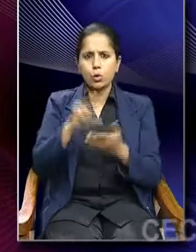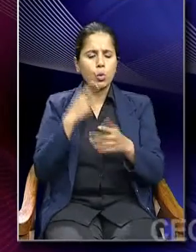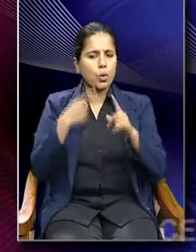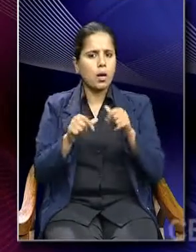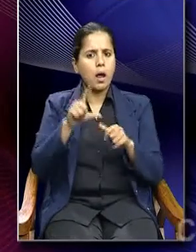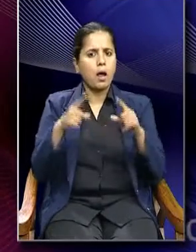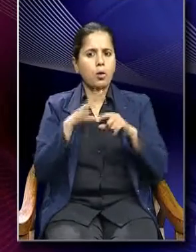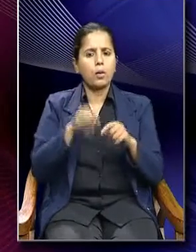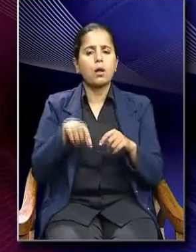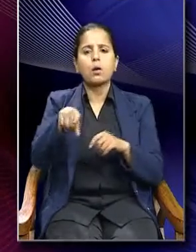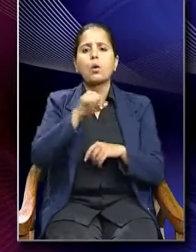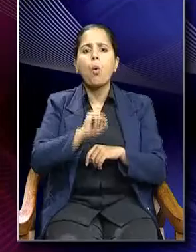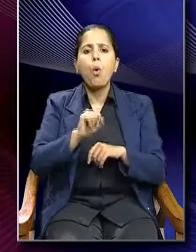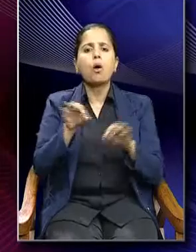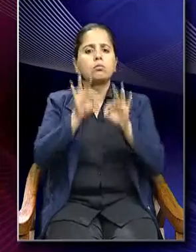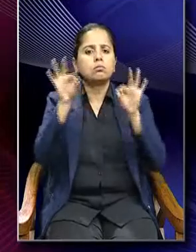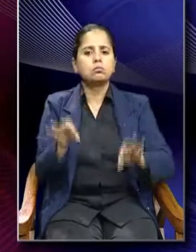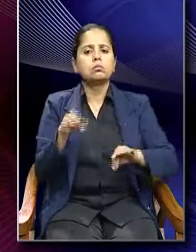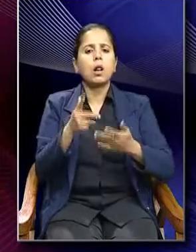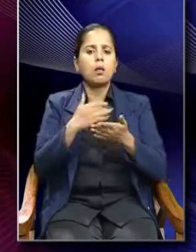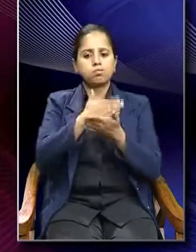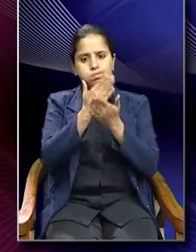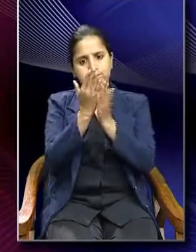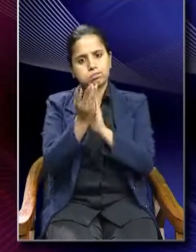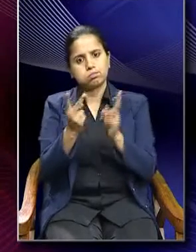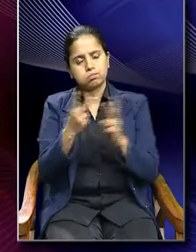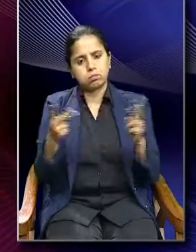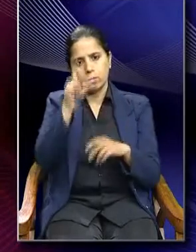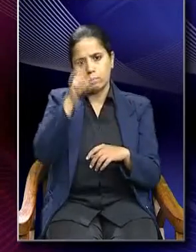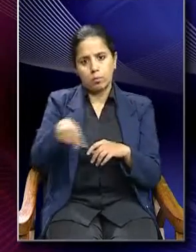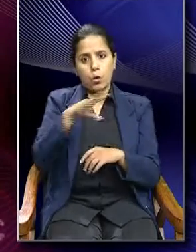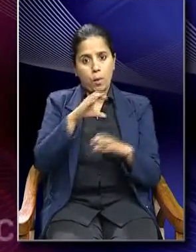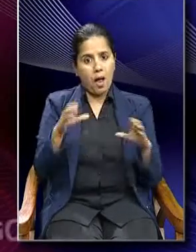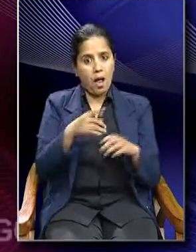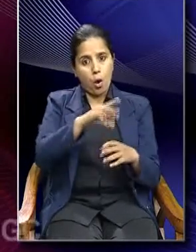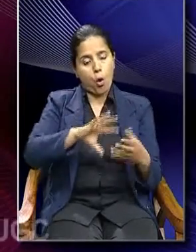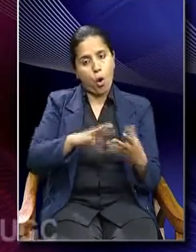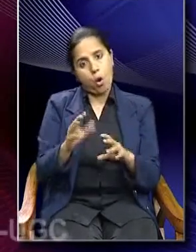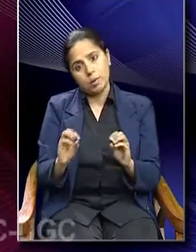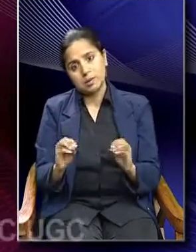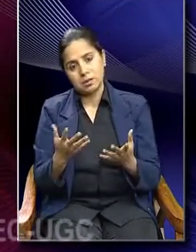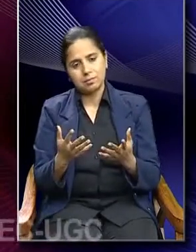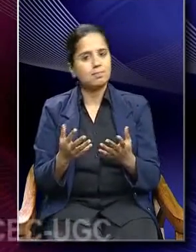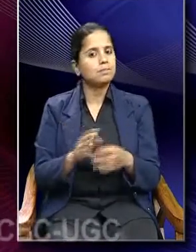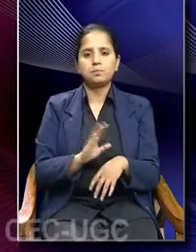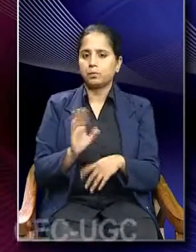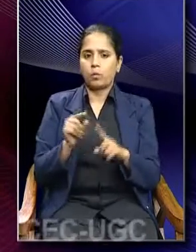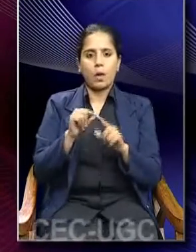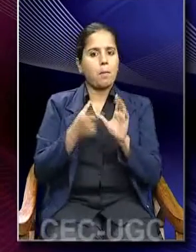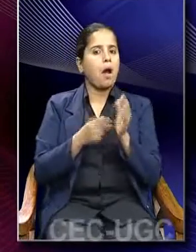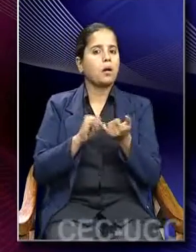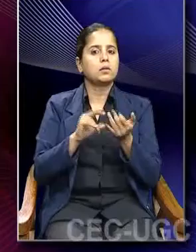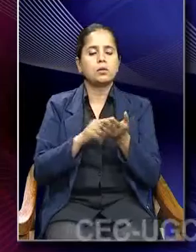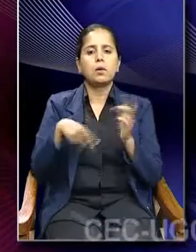of a pattern of interaction. So, it is individual's action is not automatic according to Parsons. It